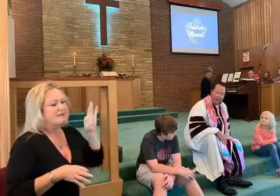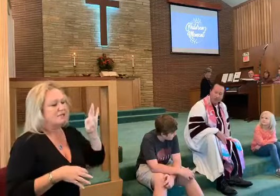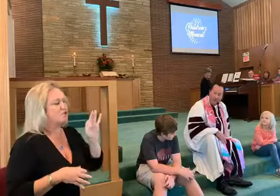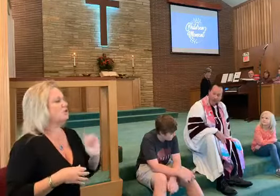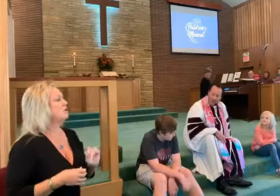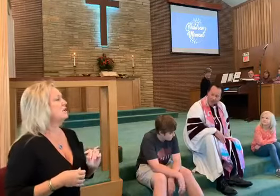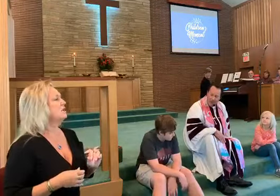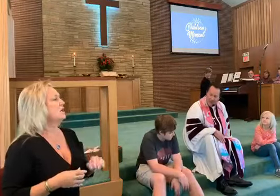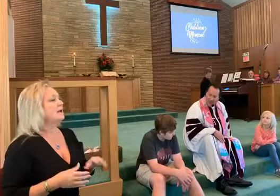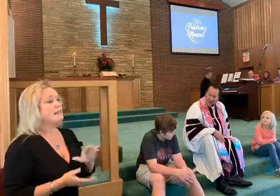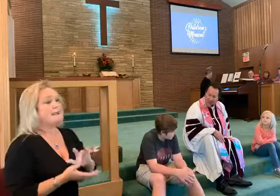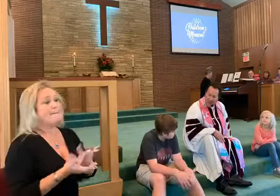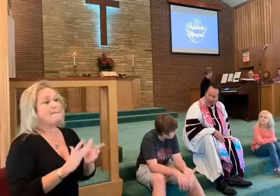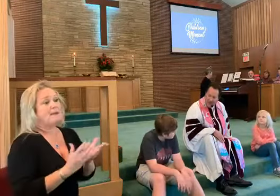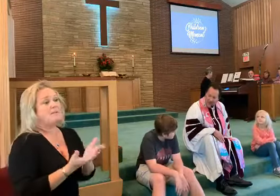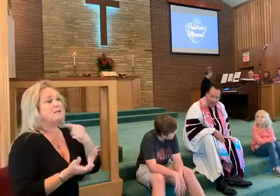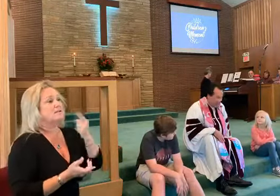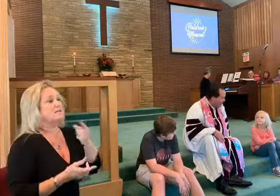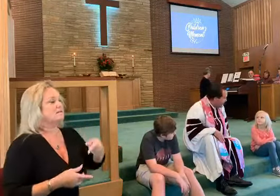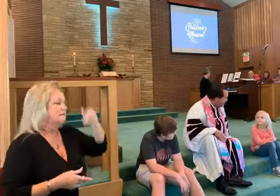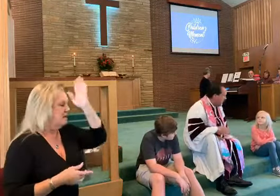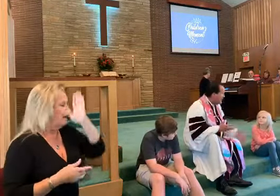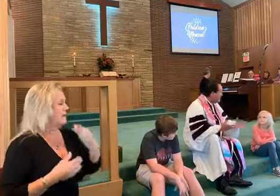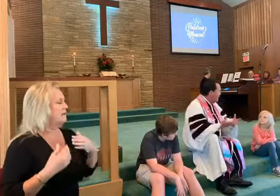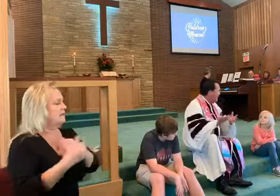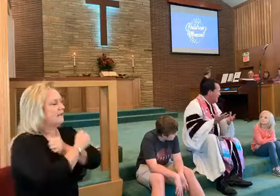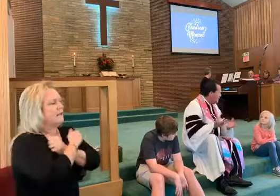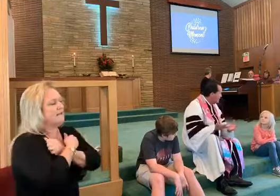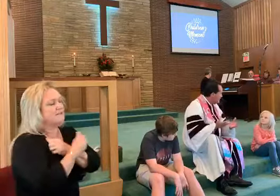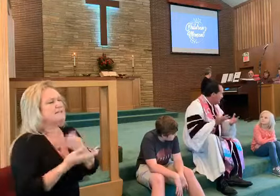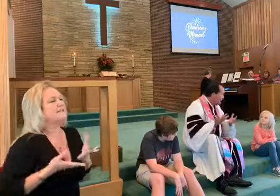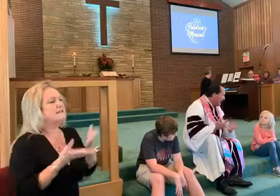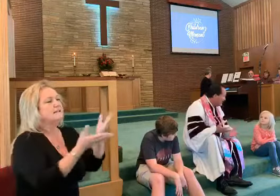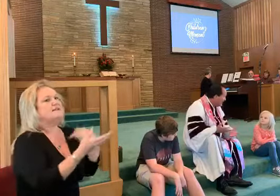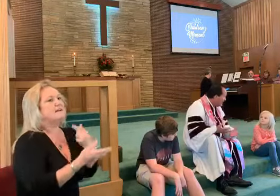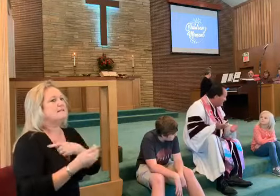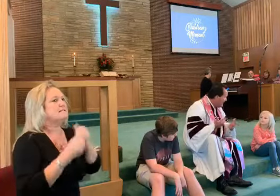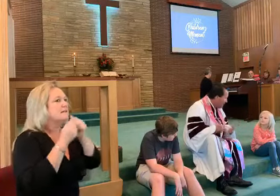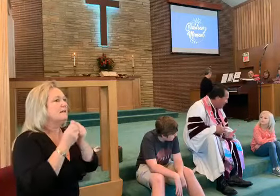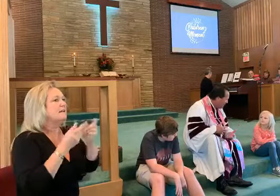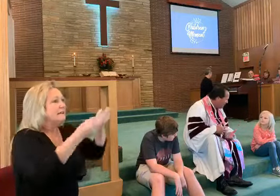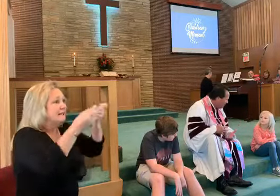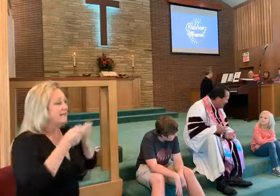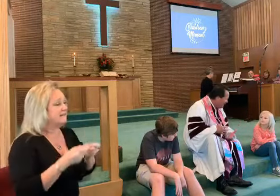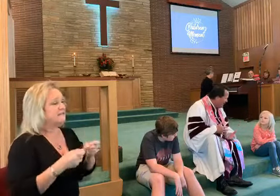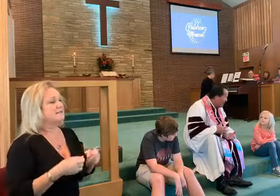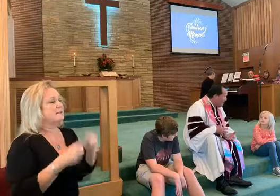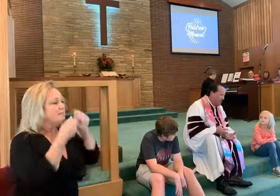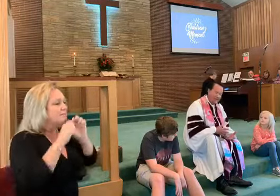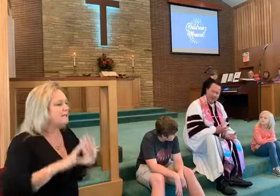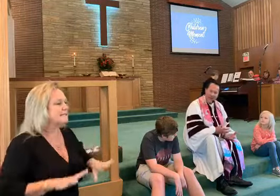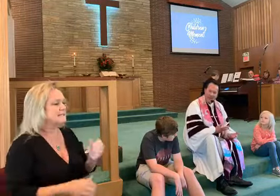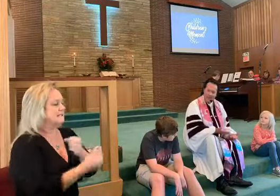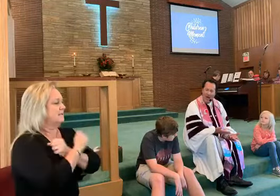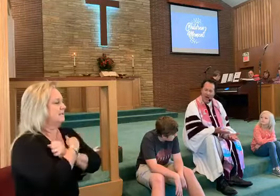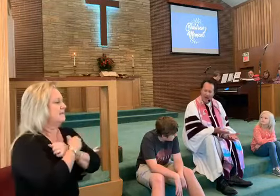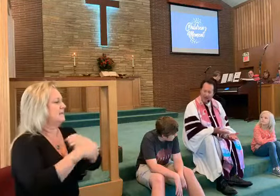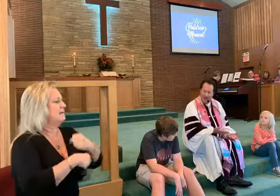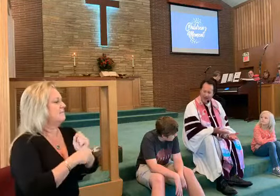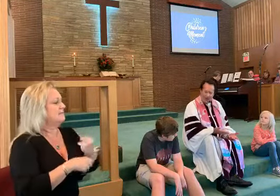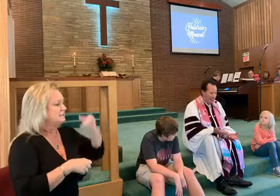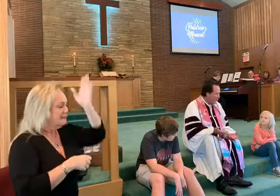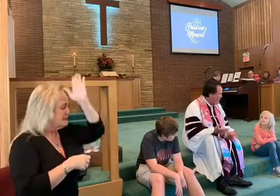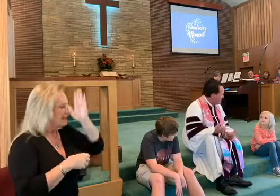And the Bible tells us God loves to give us gifts and blessings and love. And it makes God